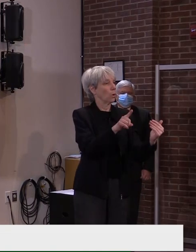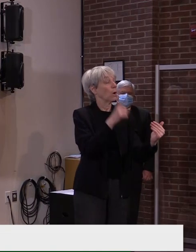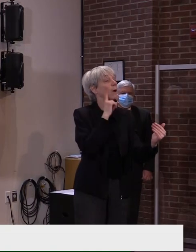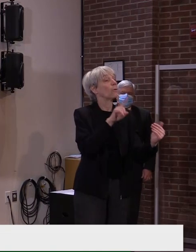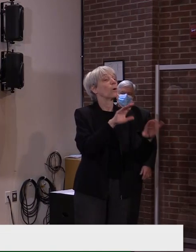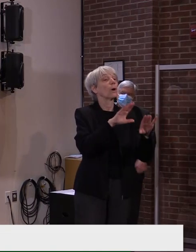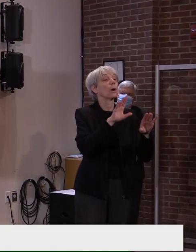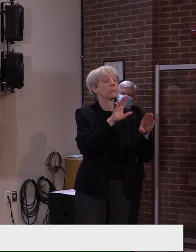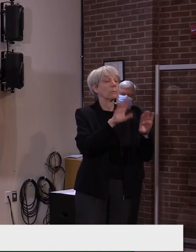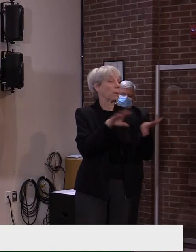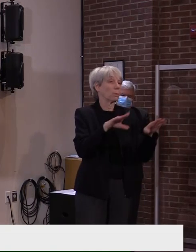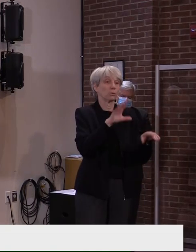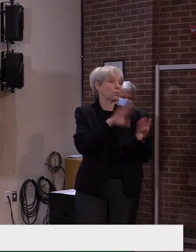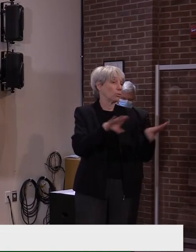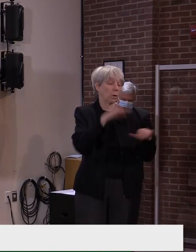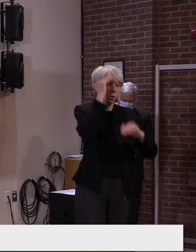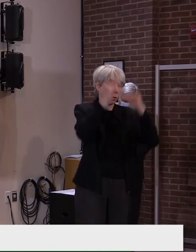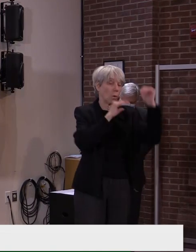above.